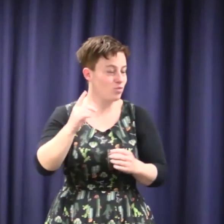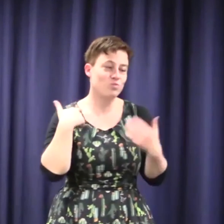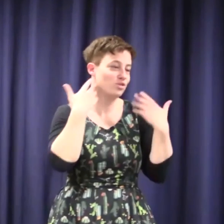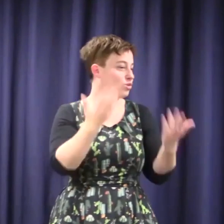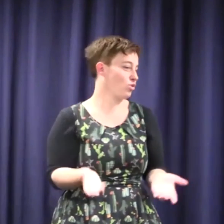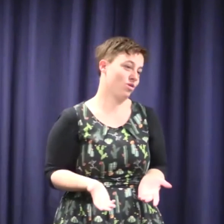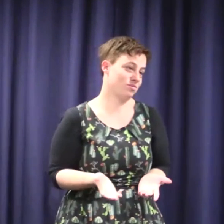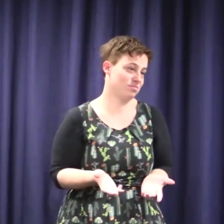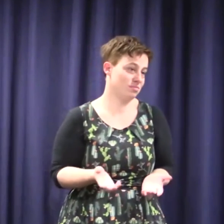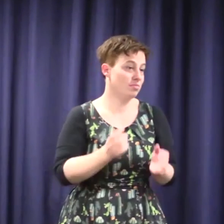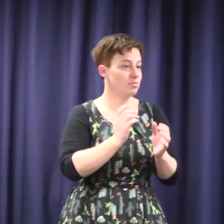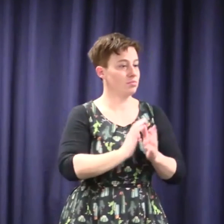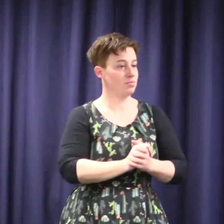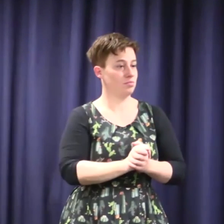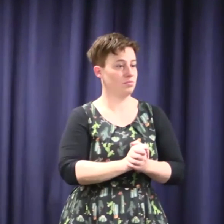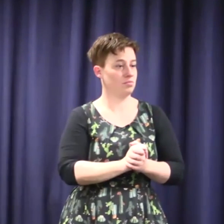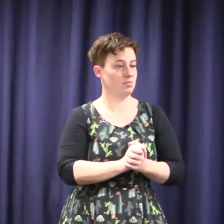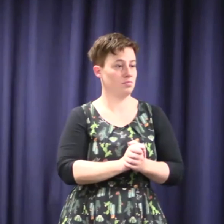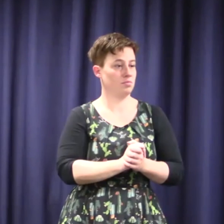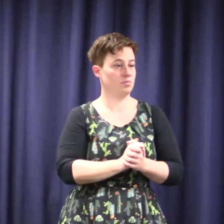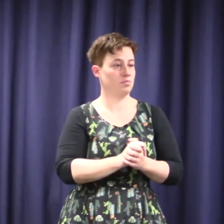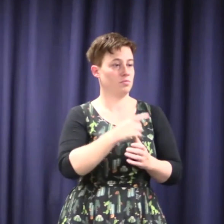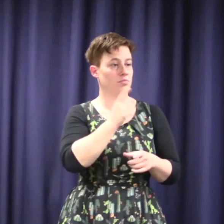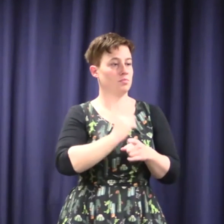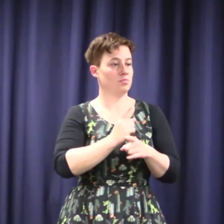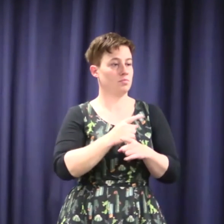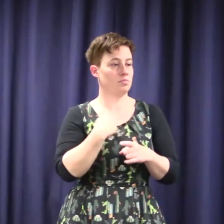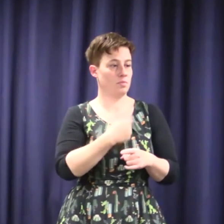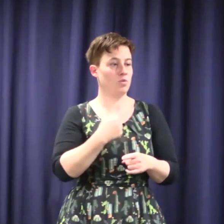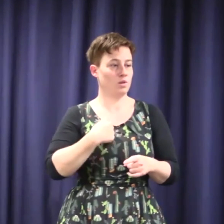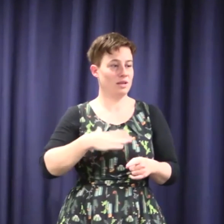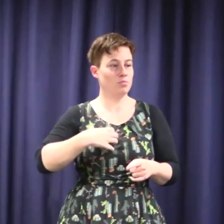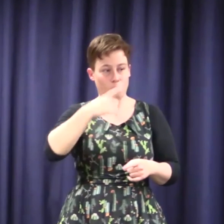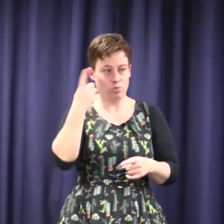services will look like, including VRI or Skype.